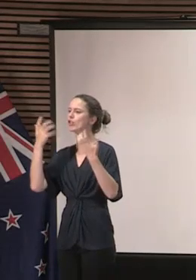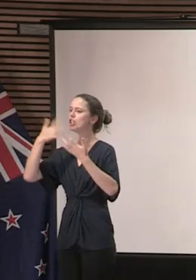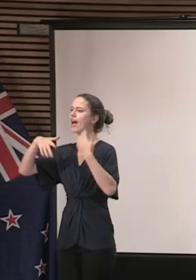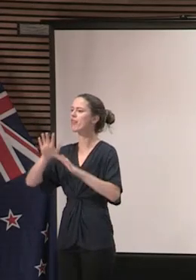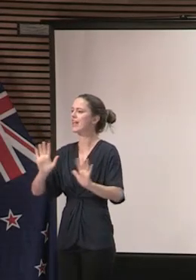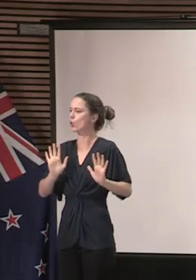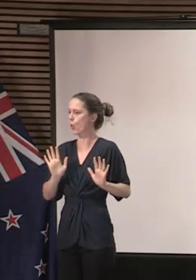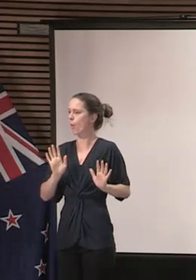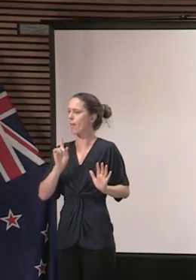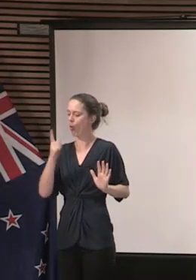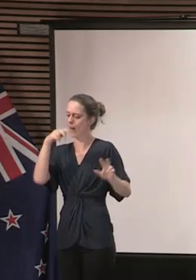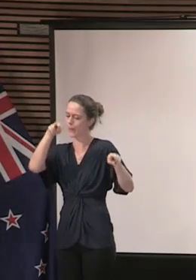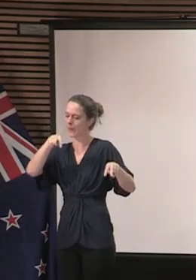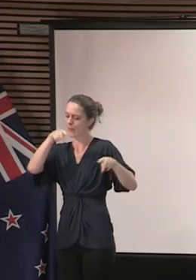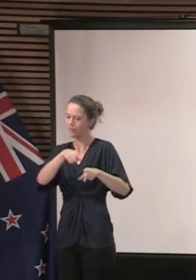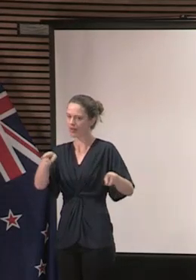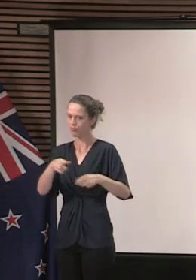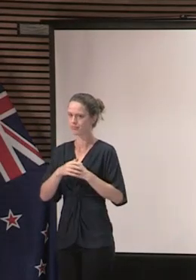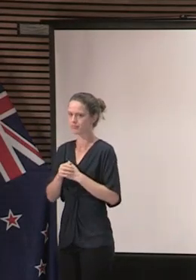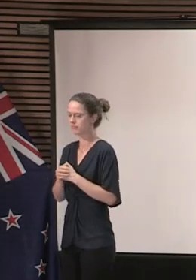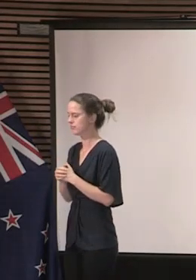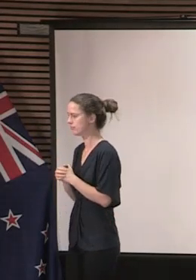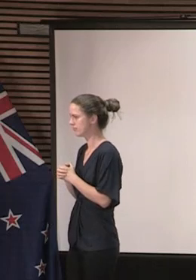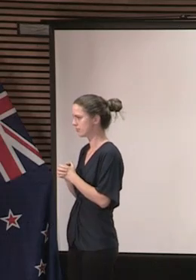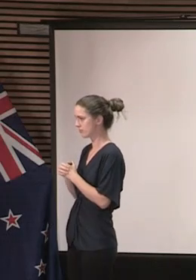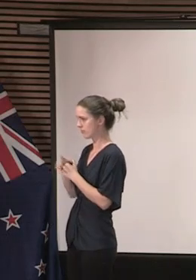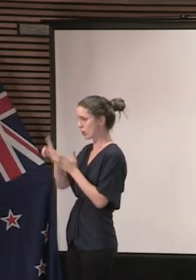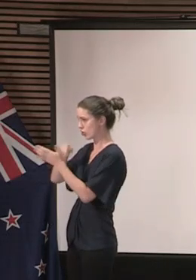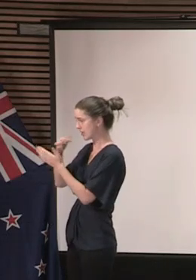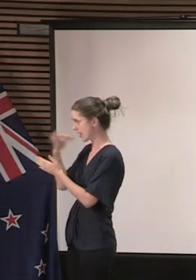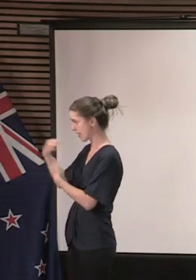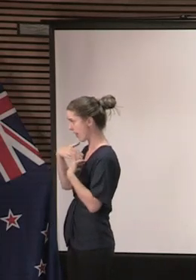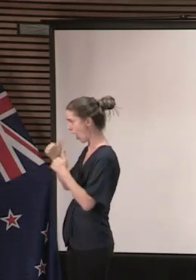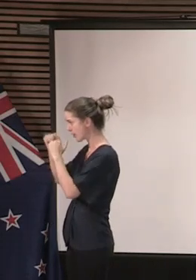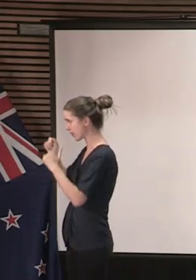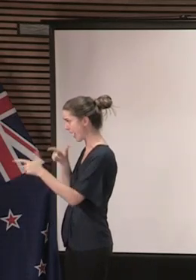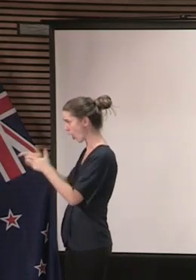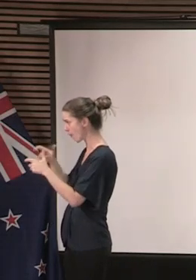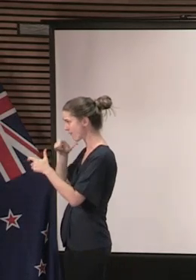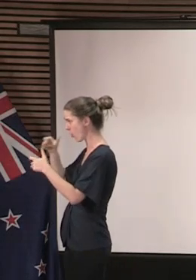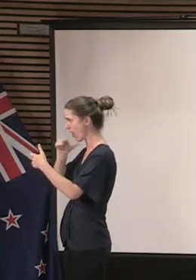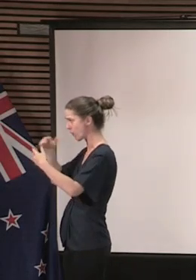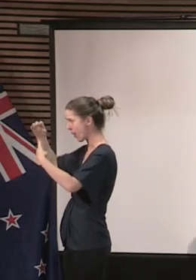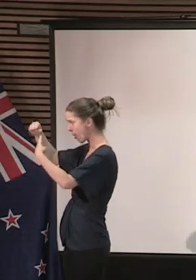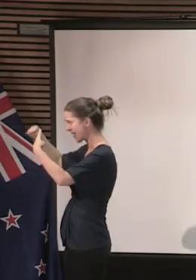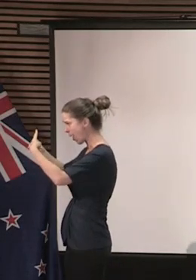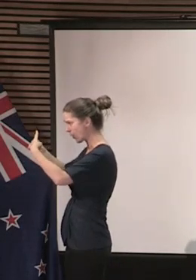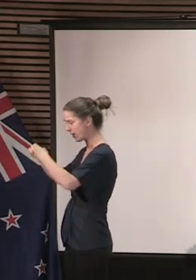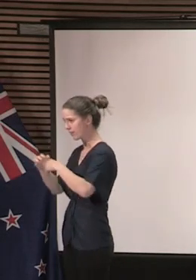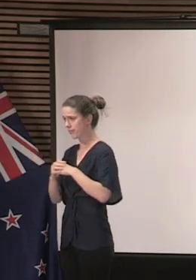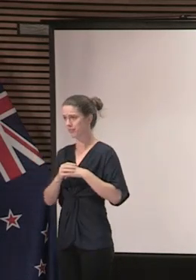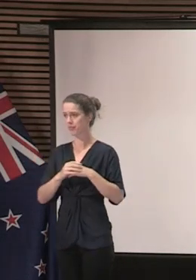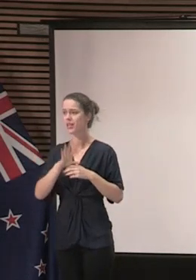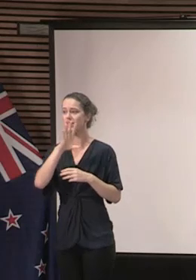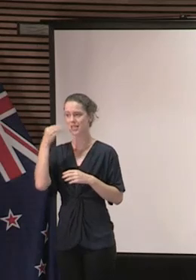it. And what about our health system? Is our health system able to cope? Yes. I mean, I think one thing that will be clear to